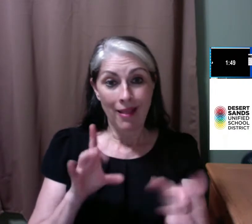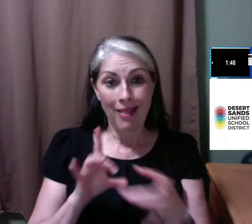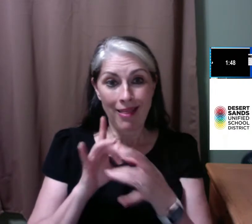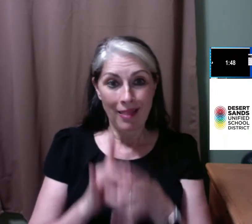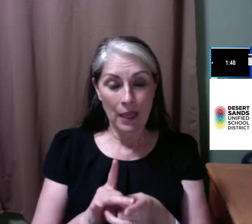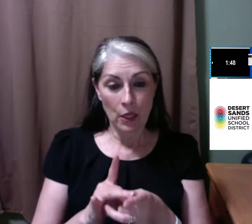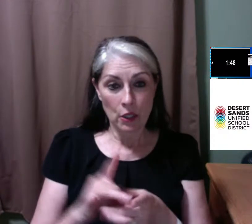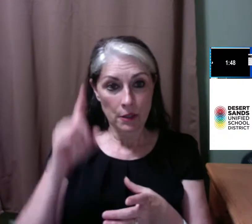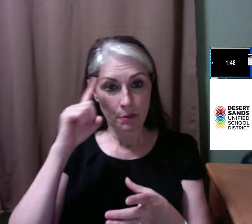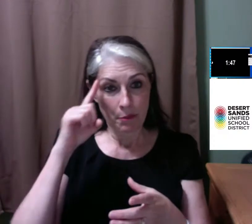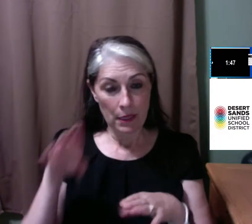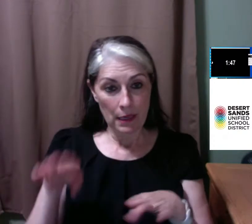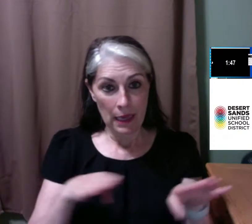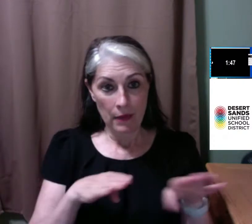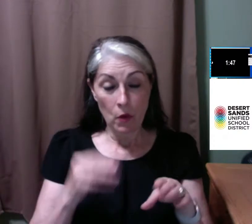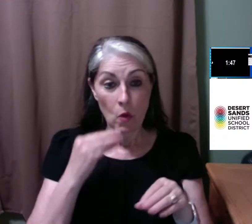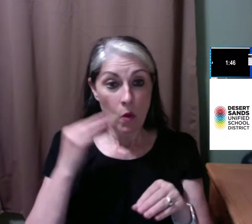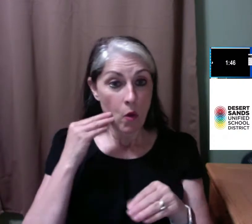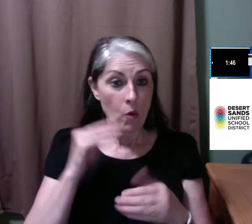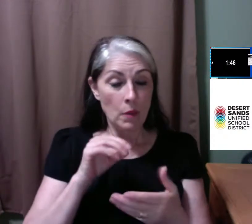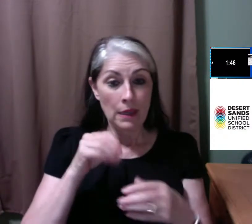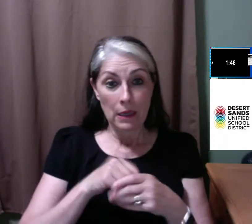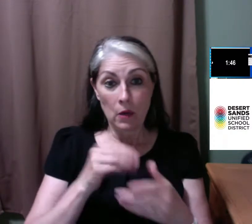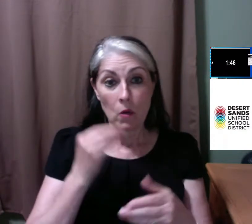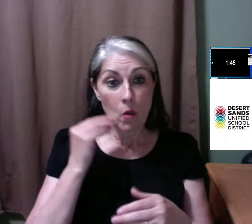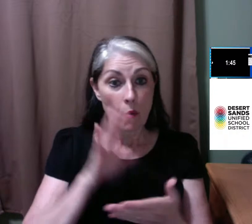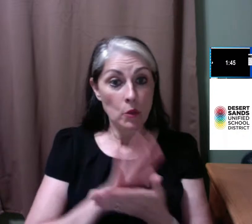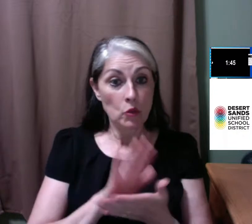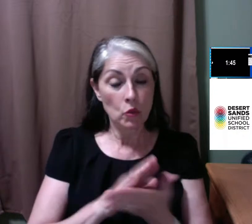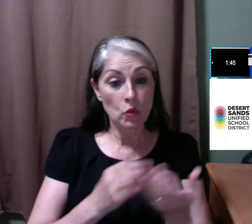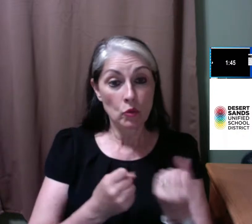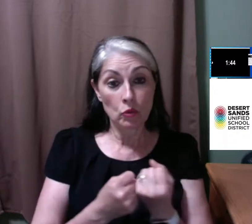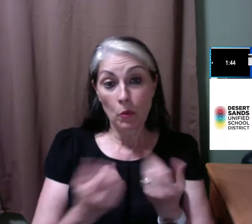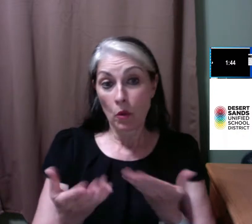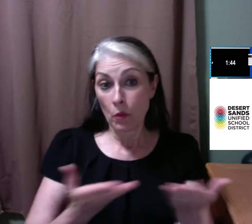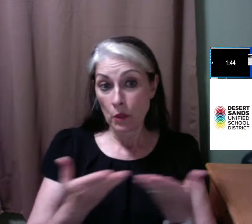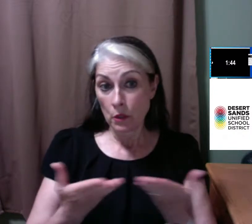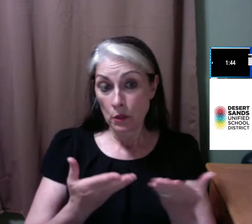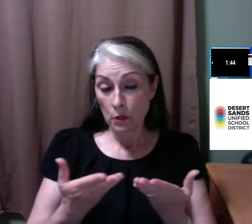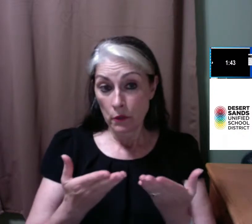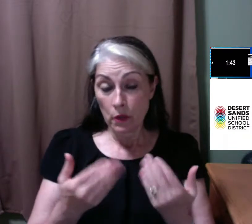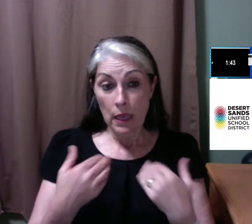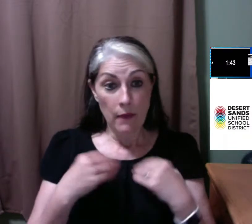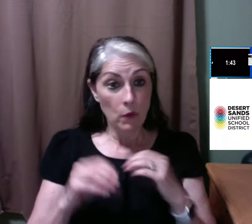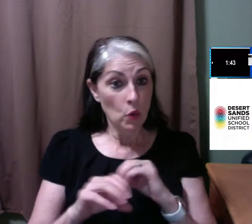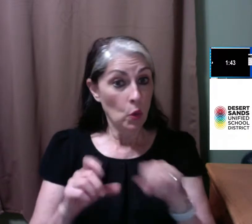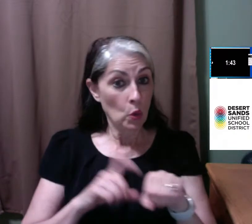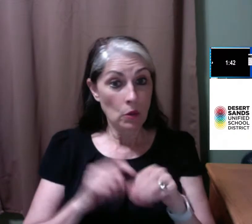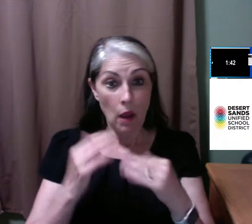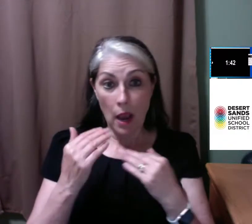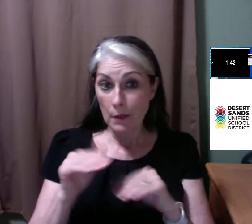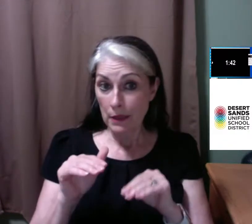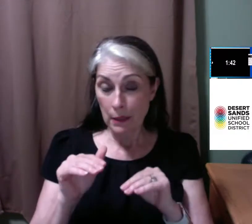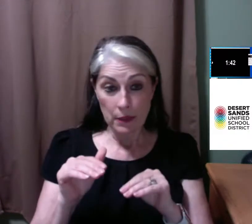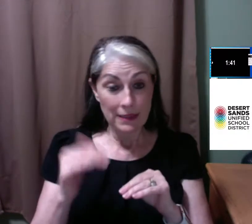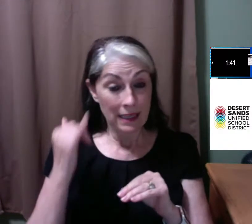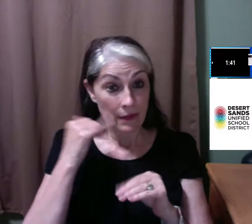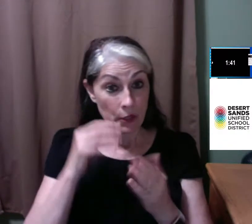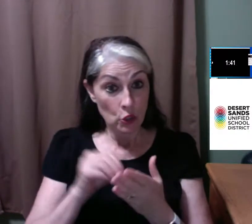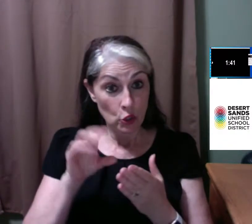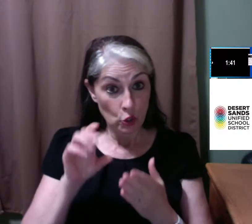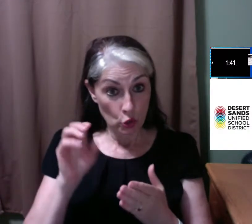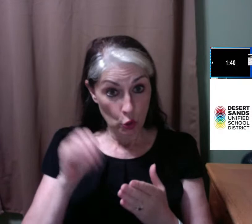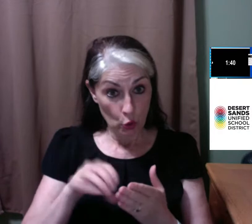behavioral coaches in home and school supports. Our services have no time limitations. So if a student needs to be